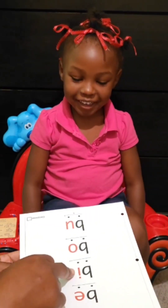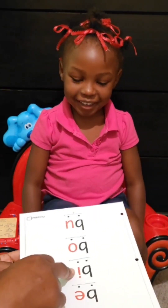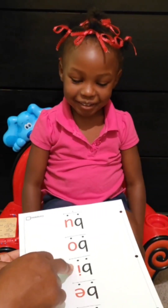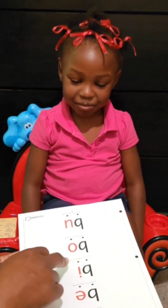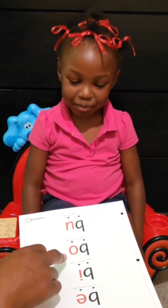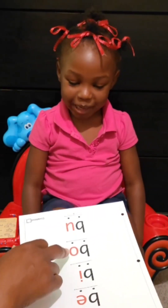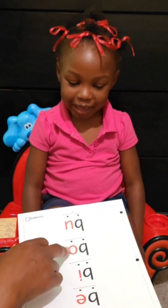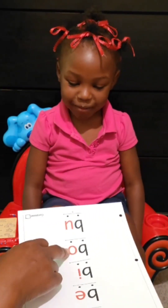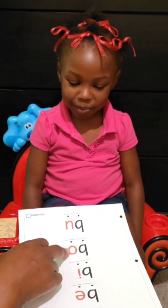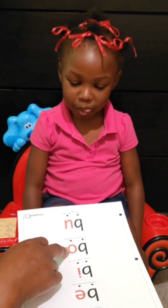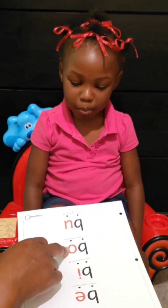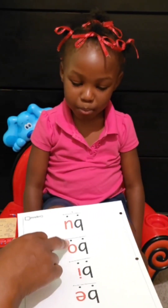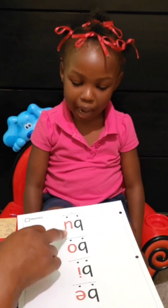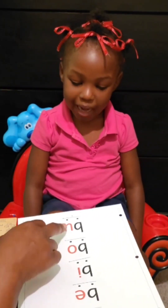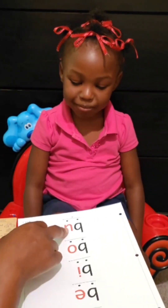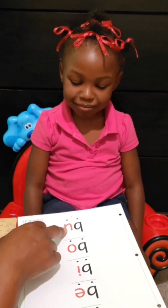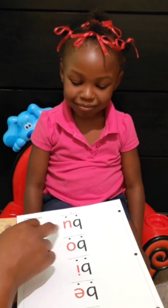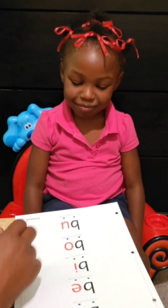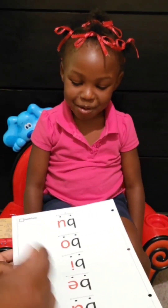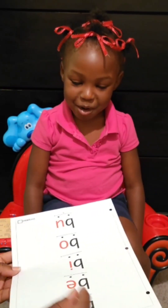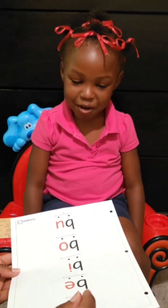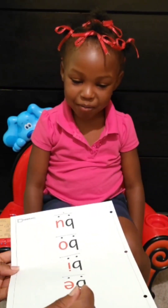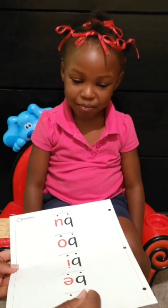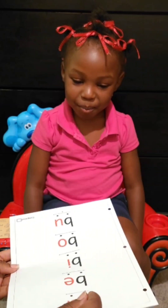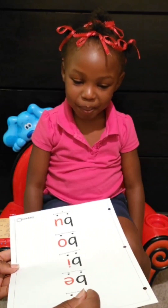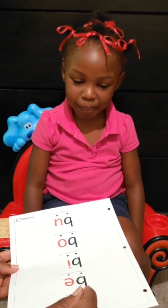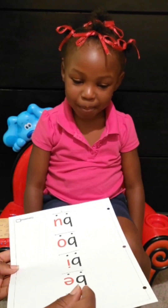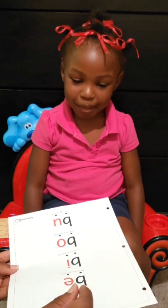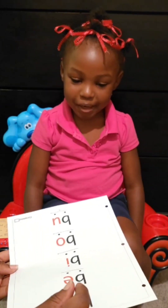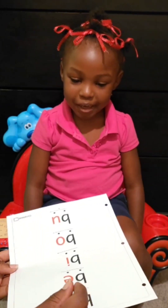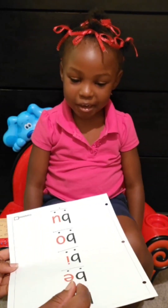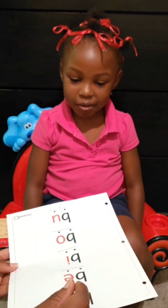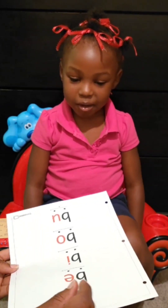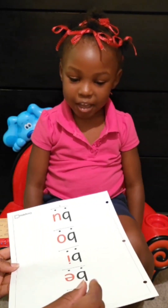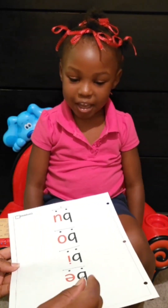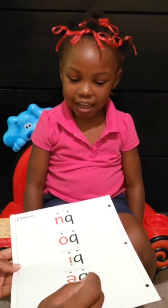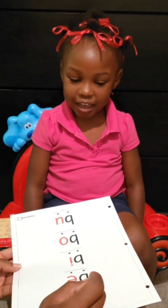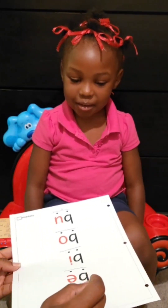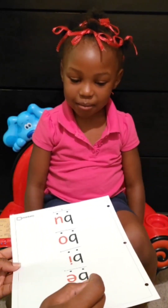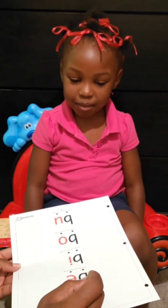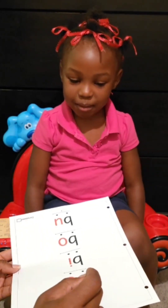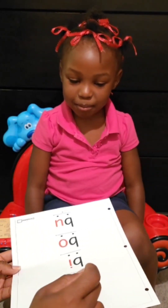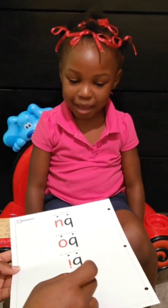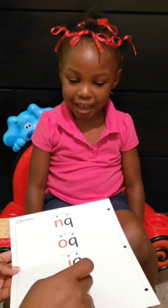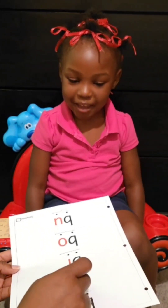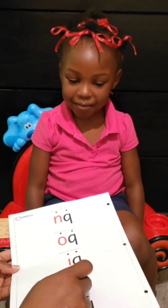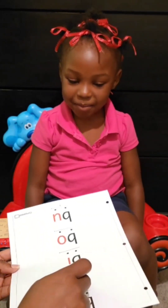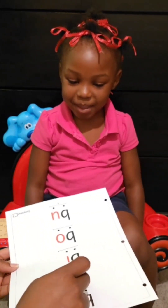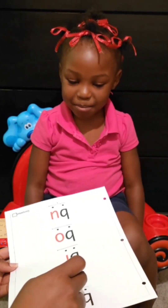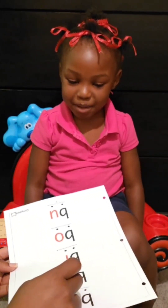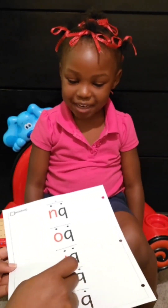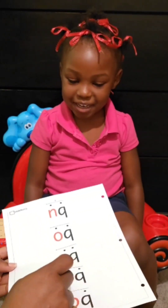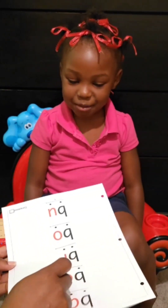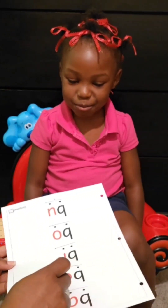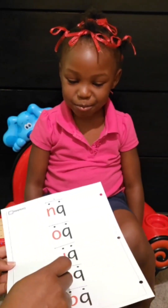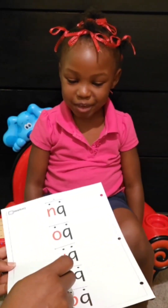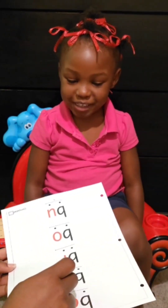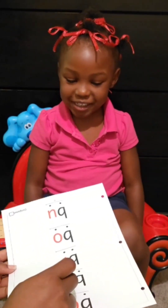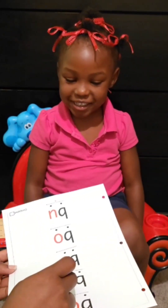Ba. Ba. Ba. Ba. Ba. Ba. Ba. Ba. A. A. Ba. B. B. E. E.